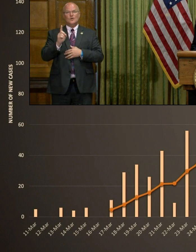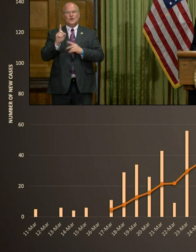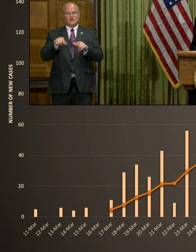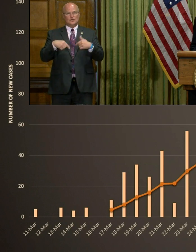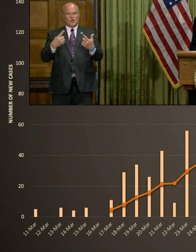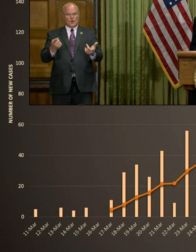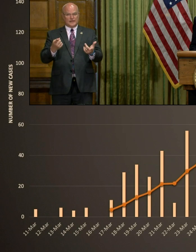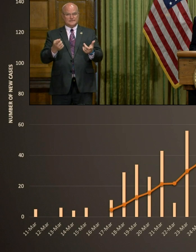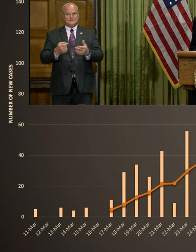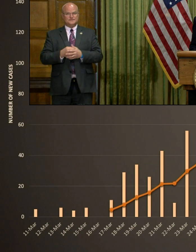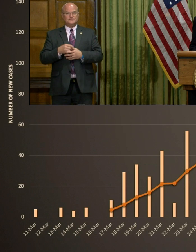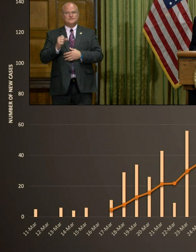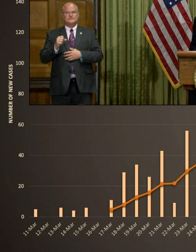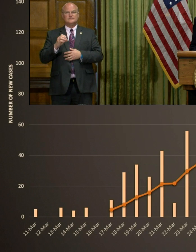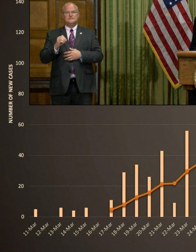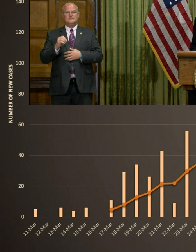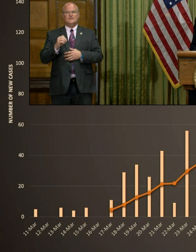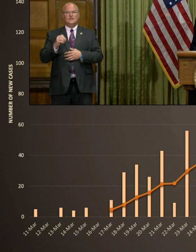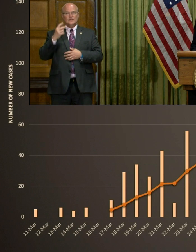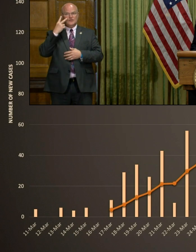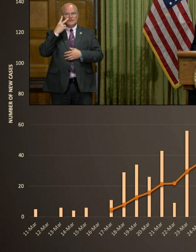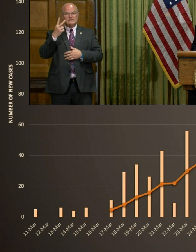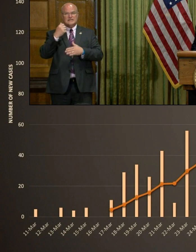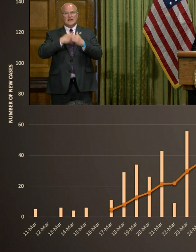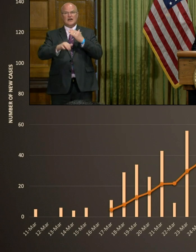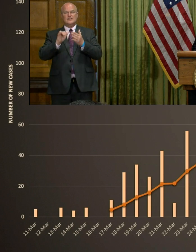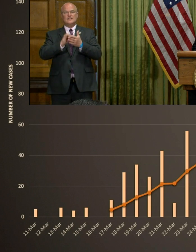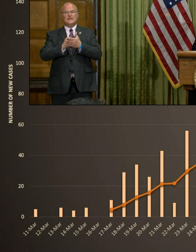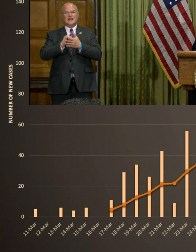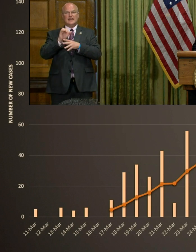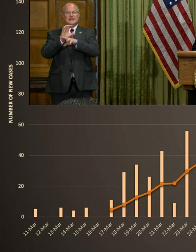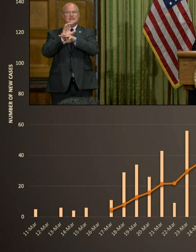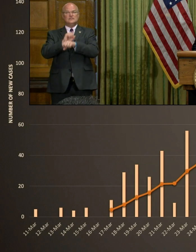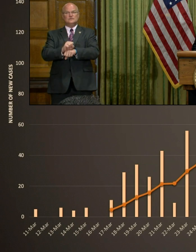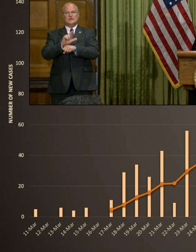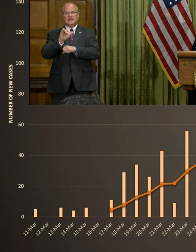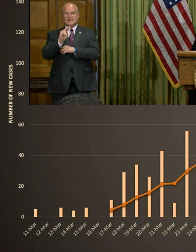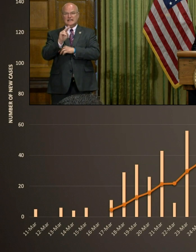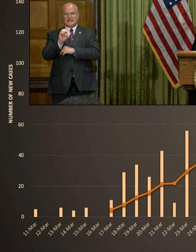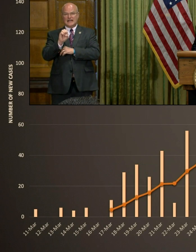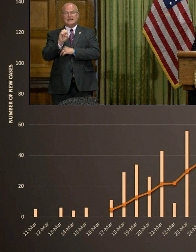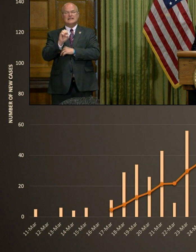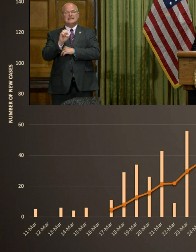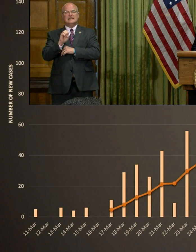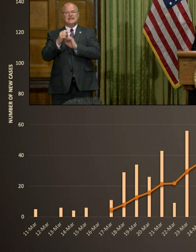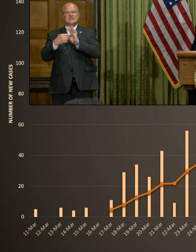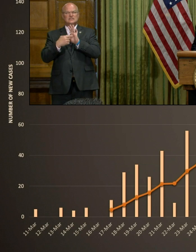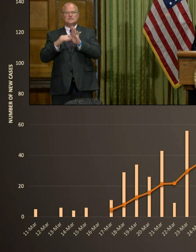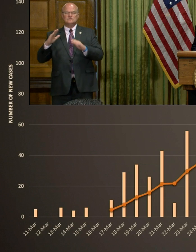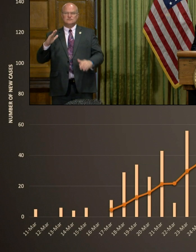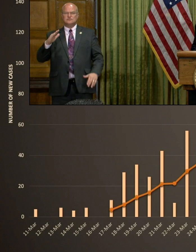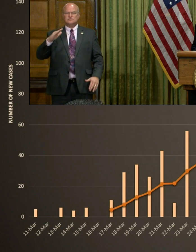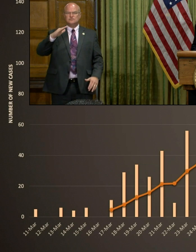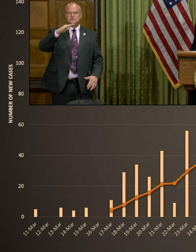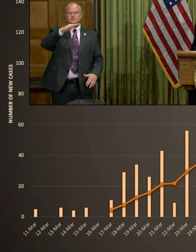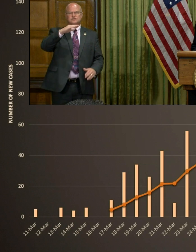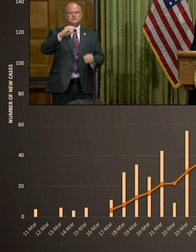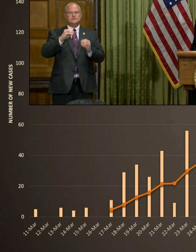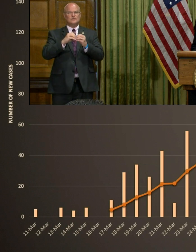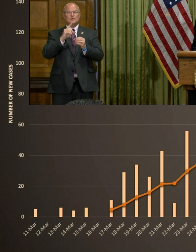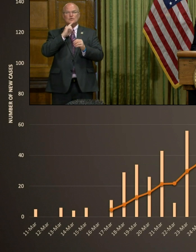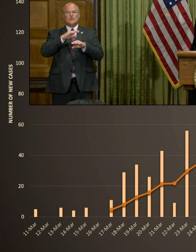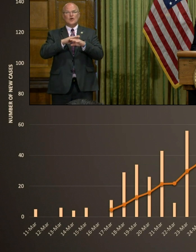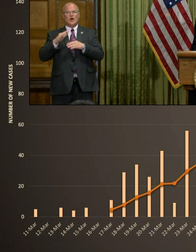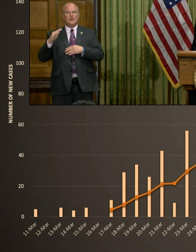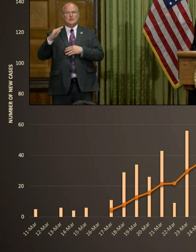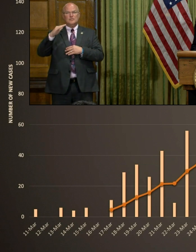you're going. And you can see under that trend line where we are. It smooths it out a little bit, shows you're a little bit, you're certainly